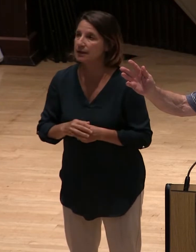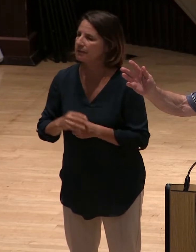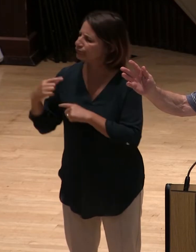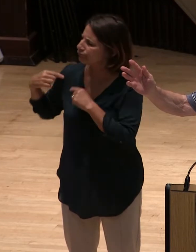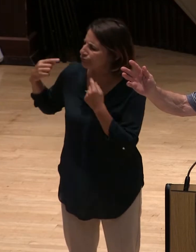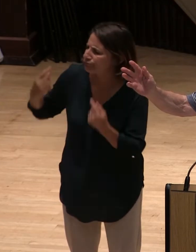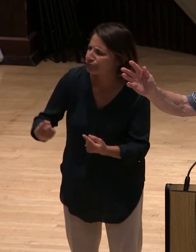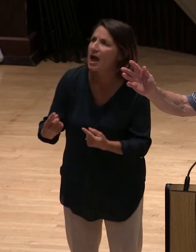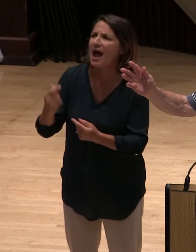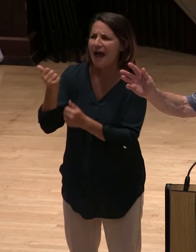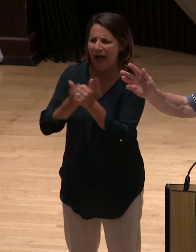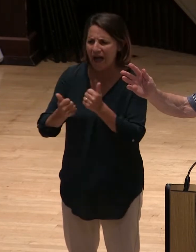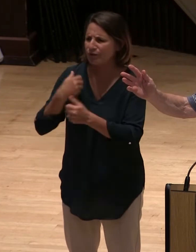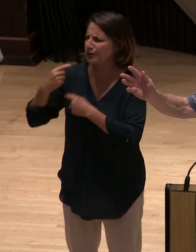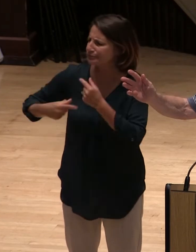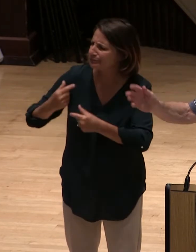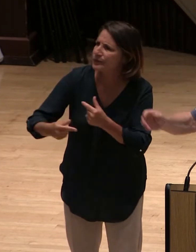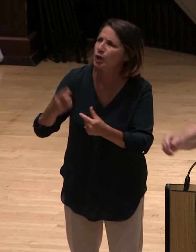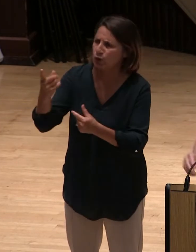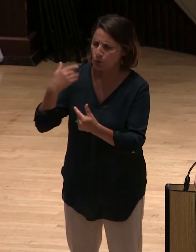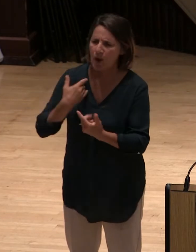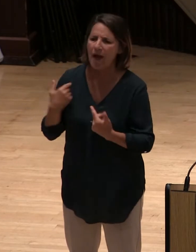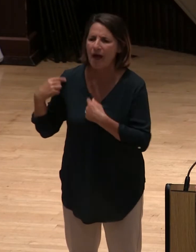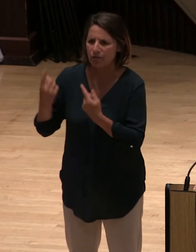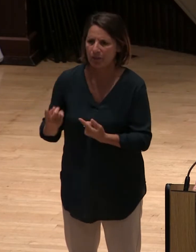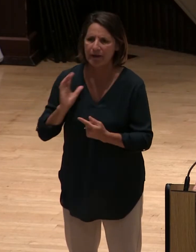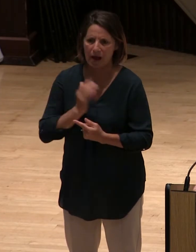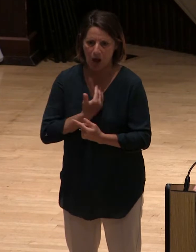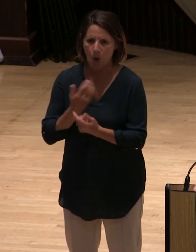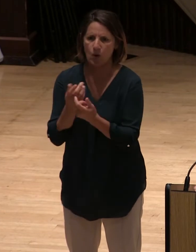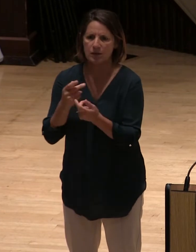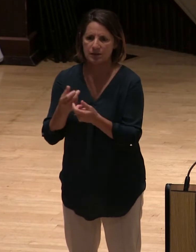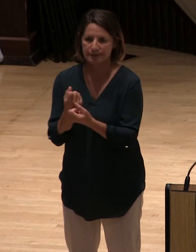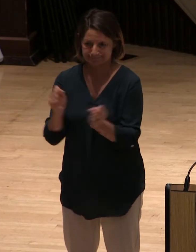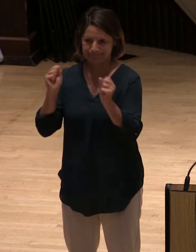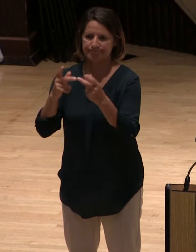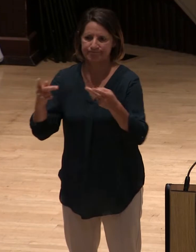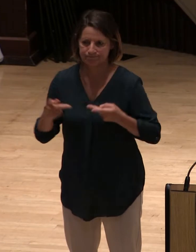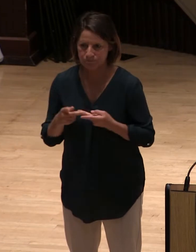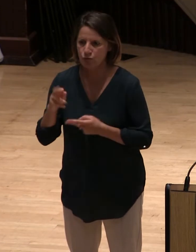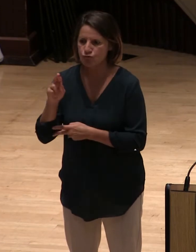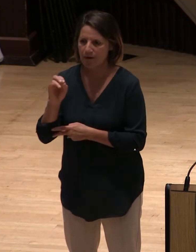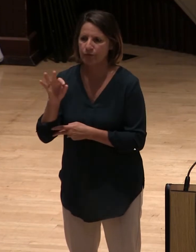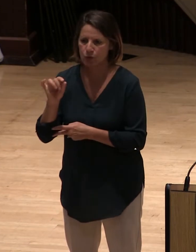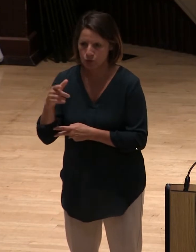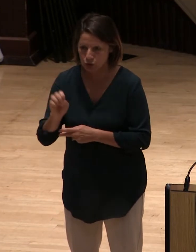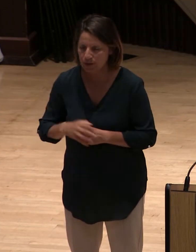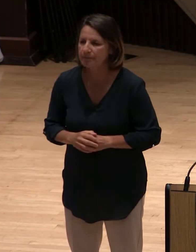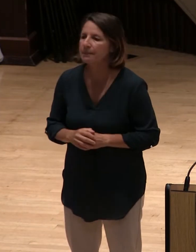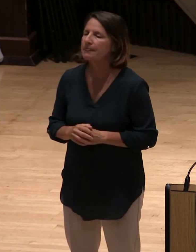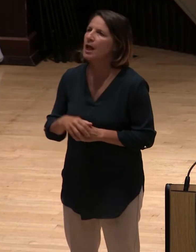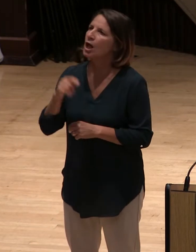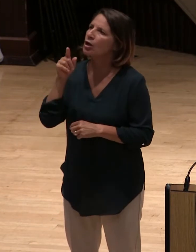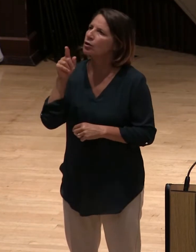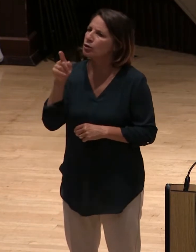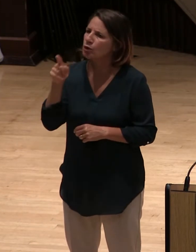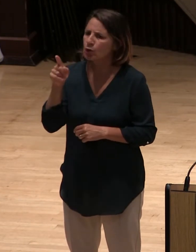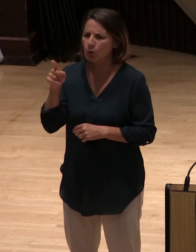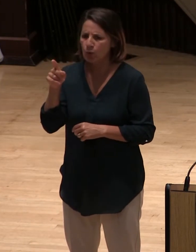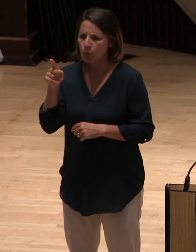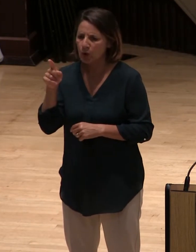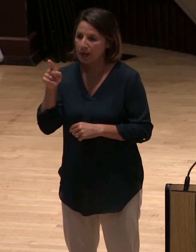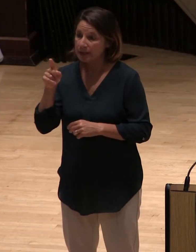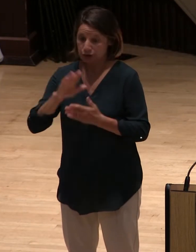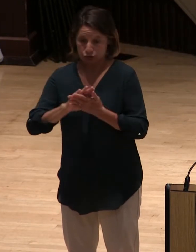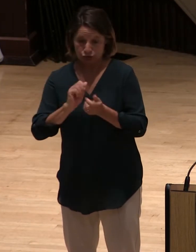O Lord, you have been our refuge. You turn us back to dust, saying, "Return,